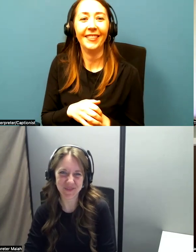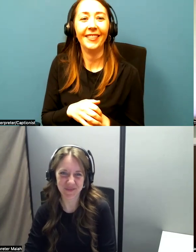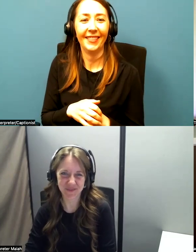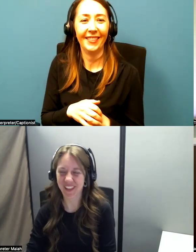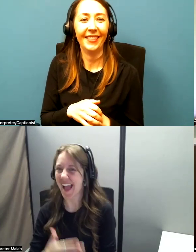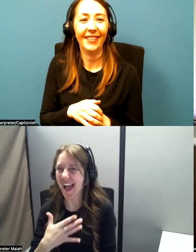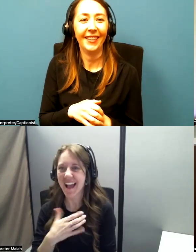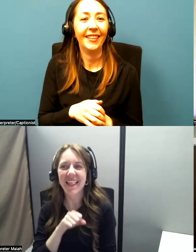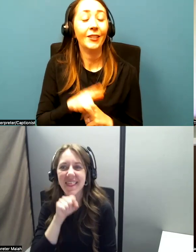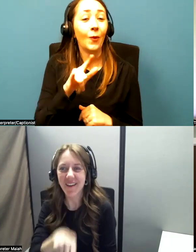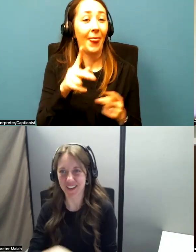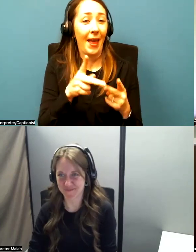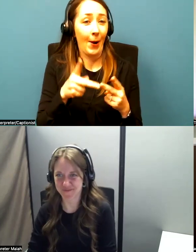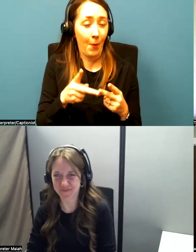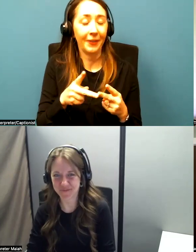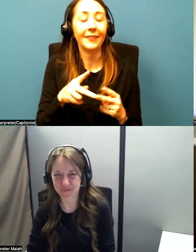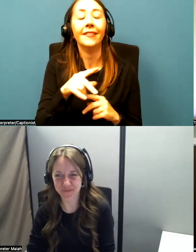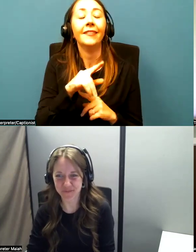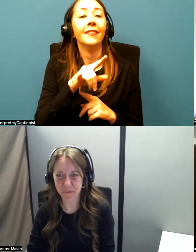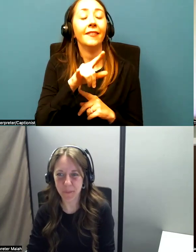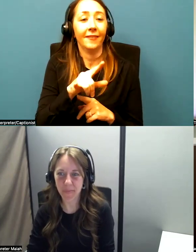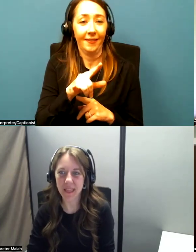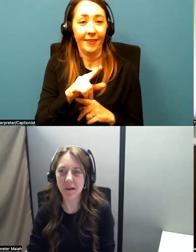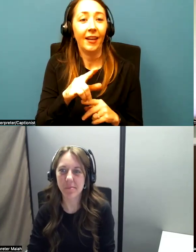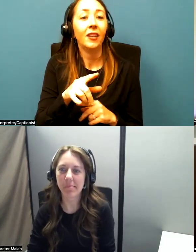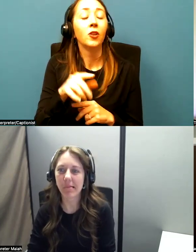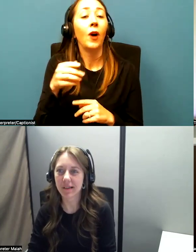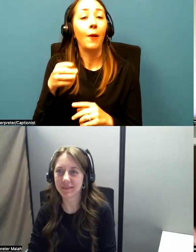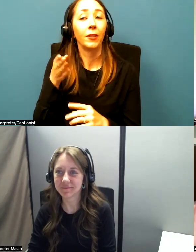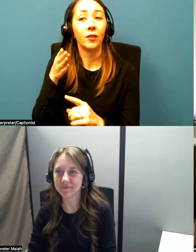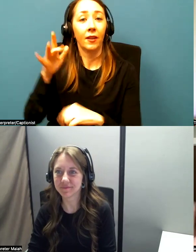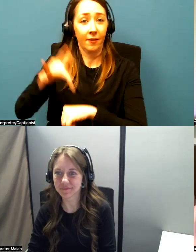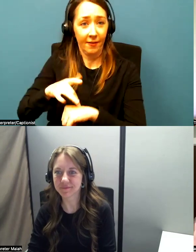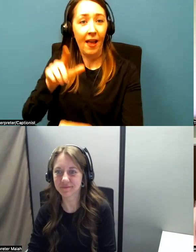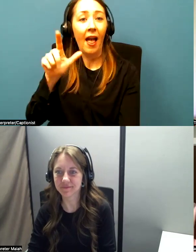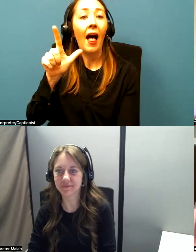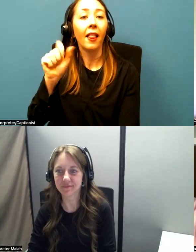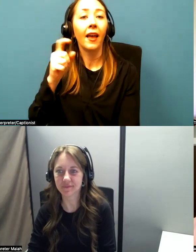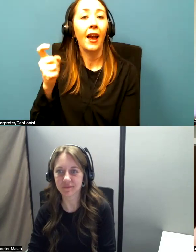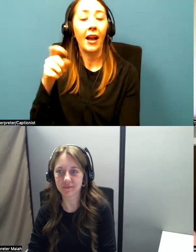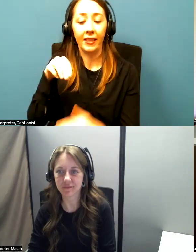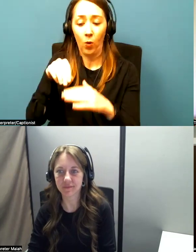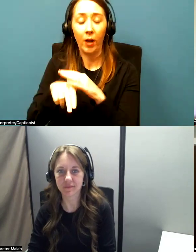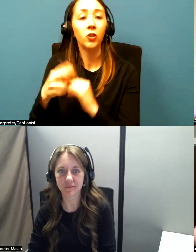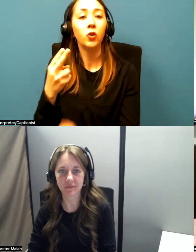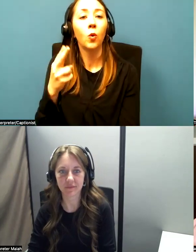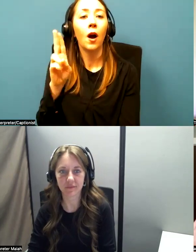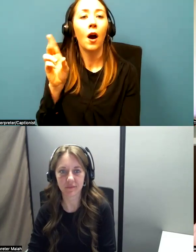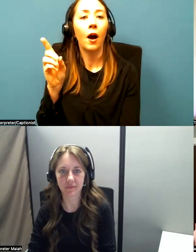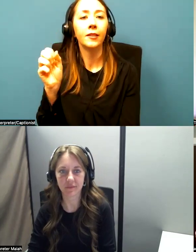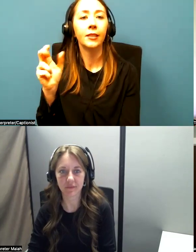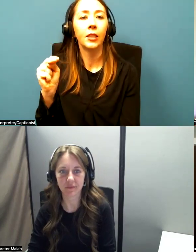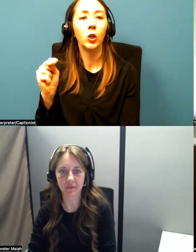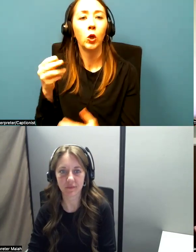it. so I was at LAX airport and I went into a Hudson News